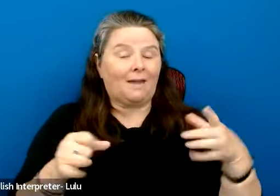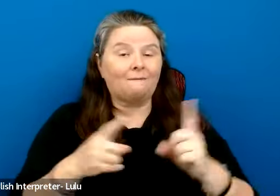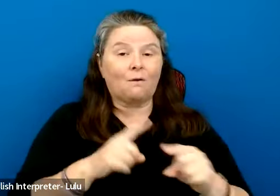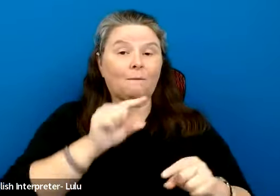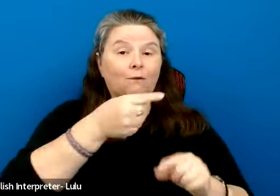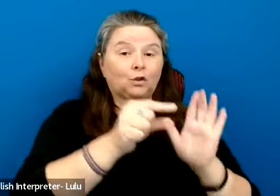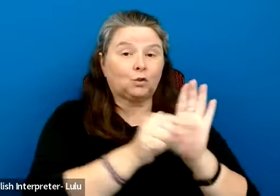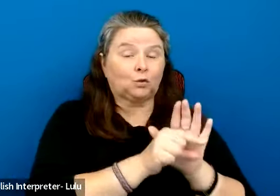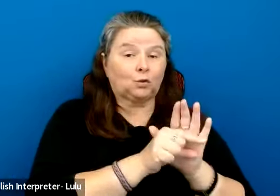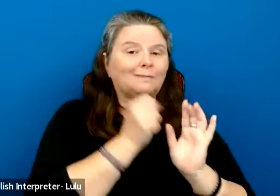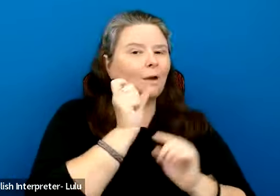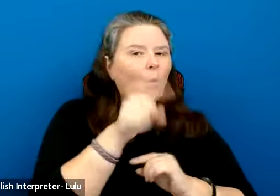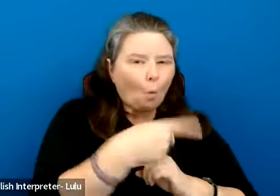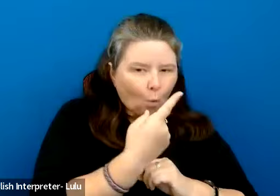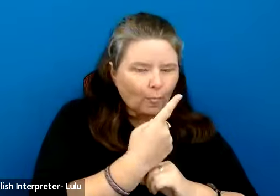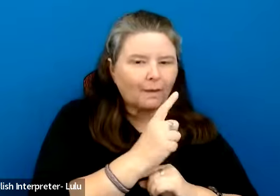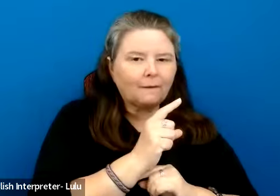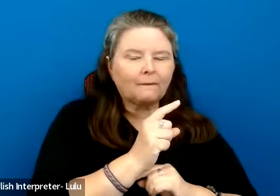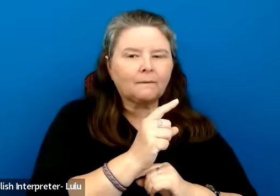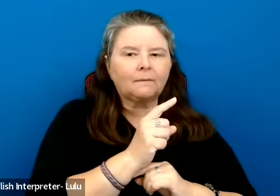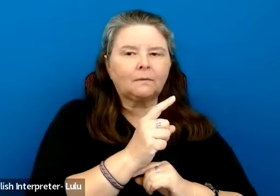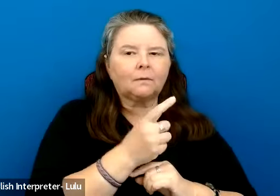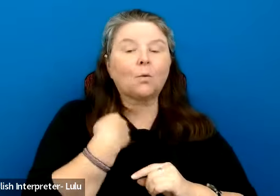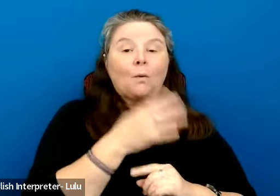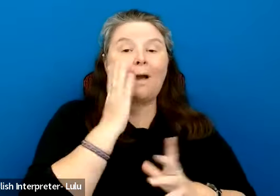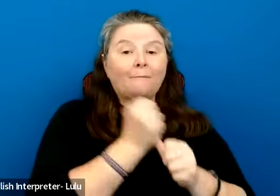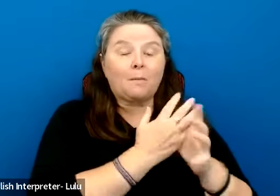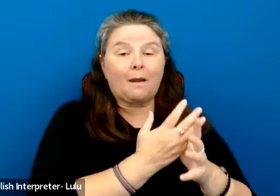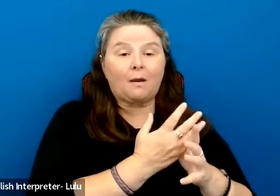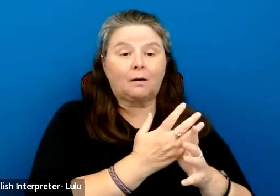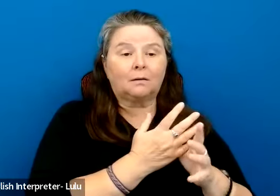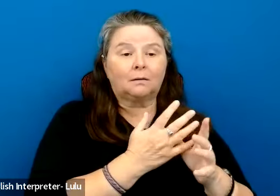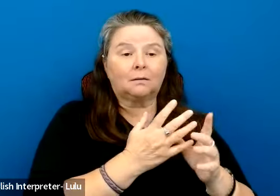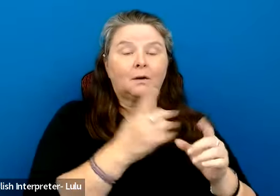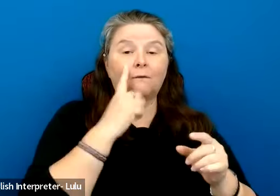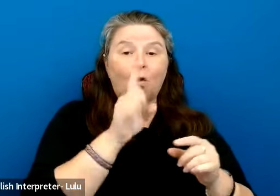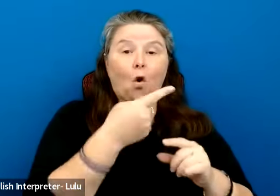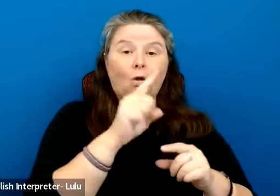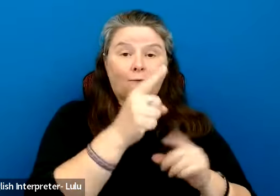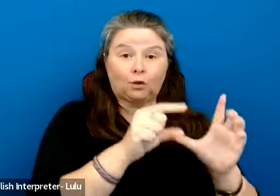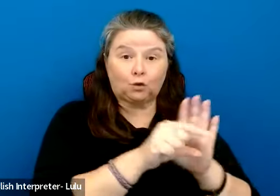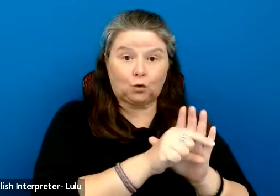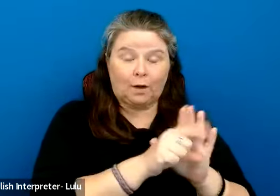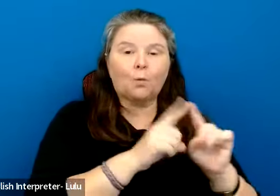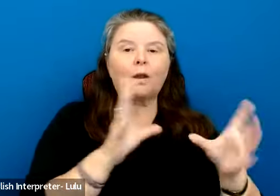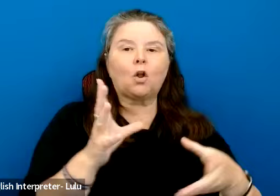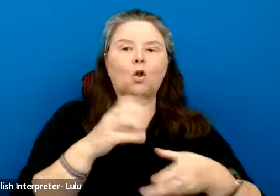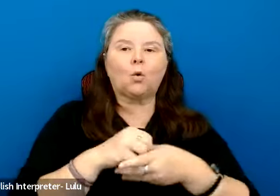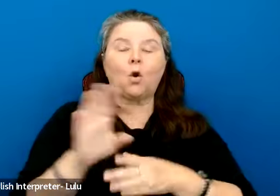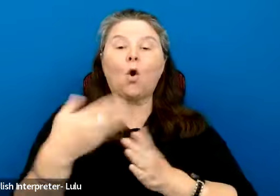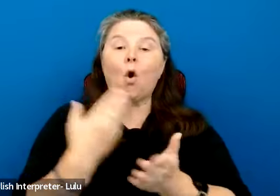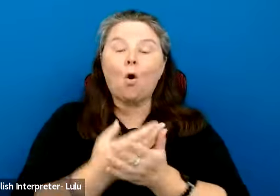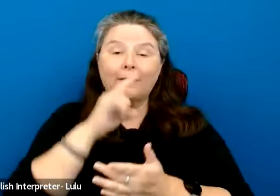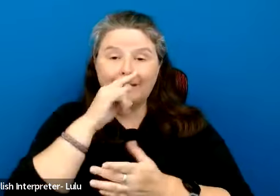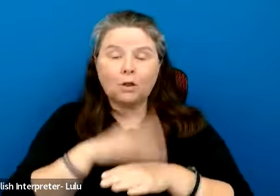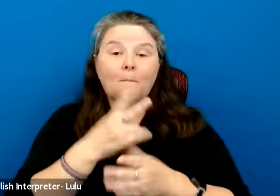first graders. So not only we have prepared Nikolaustüten for all of first grade, but we expanded to all of the kids